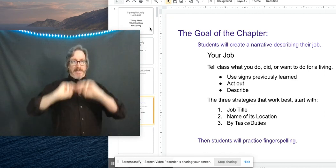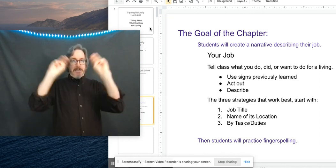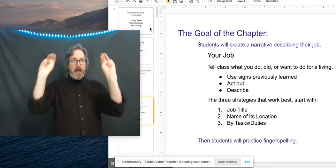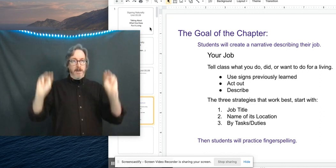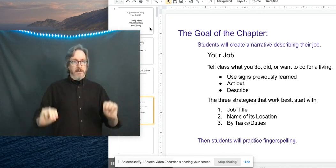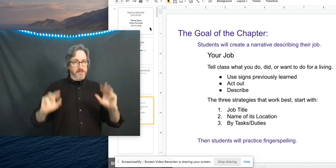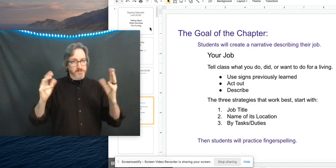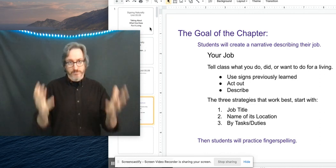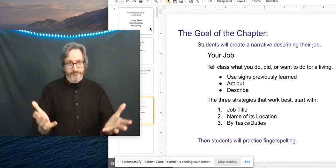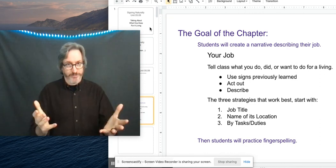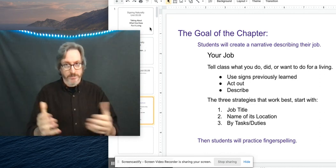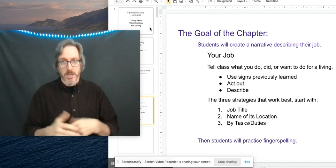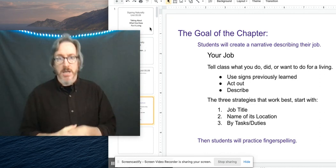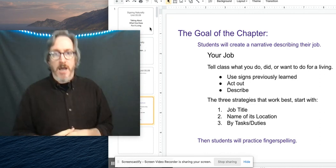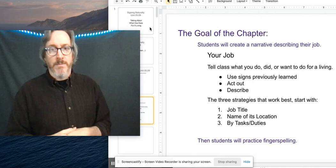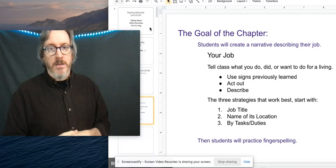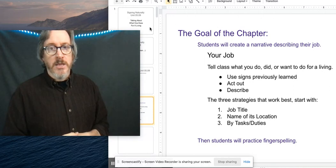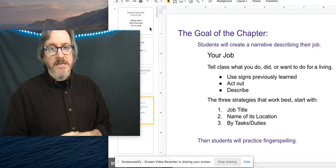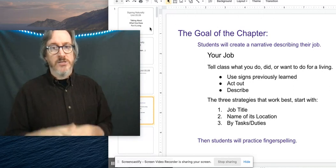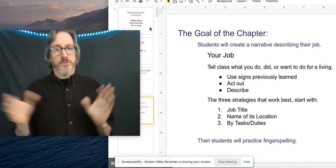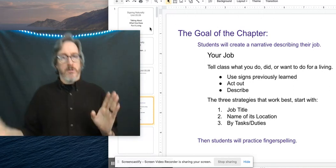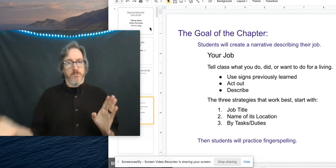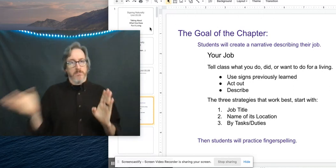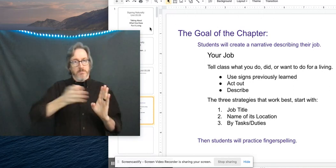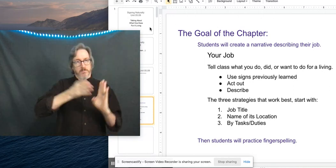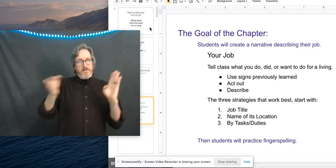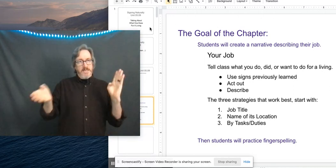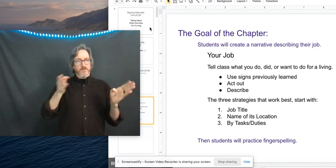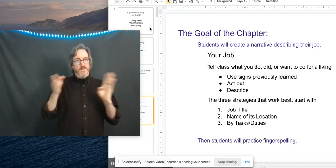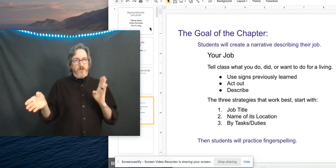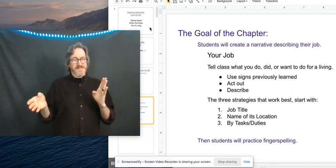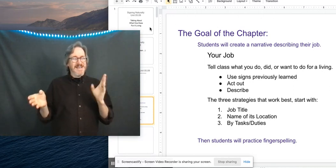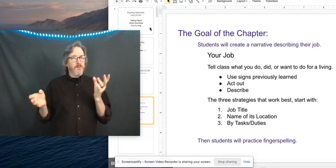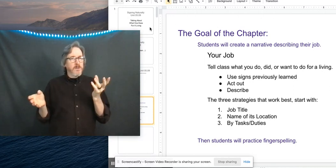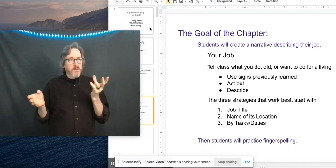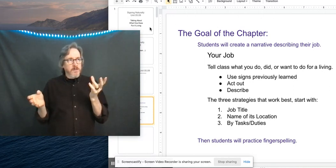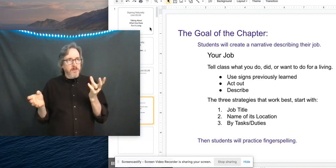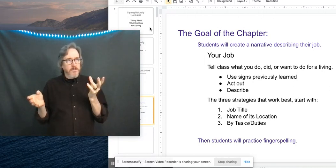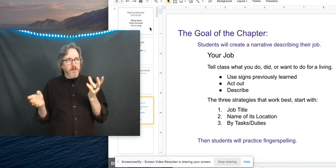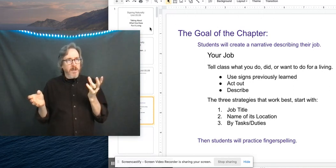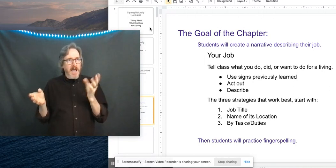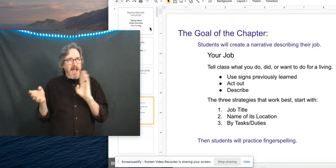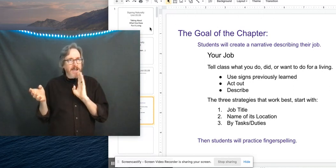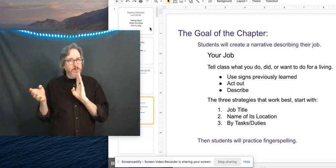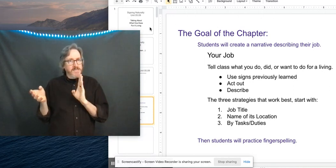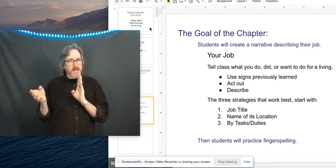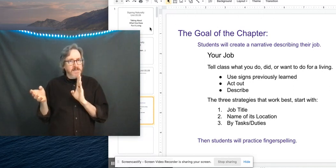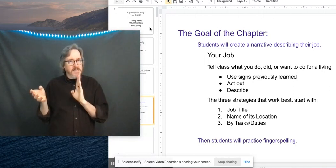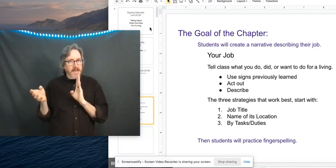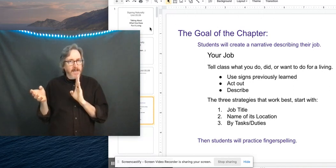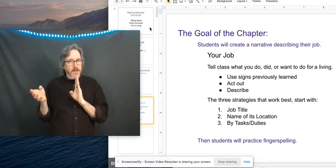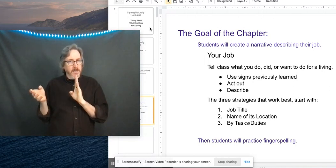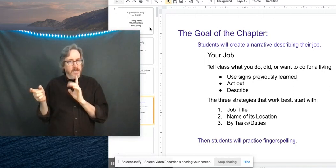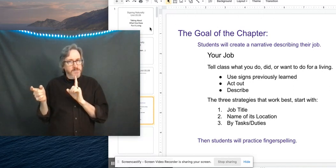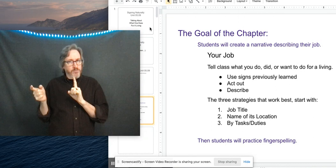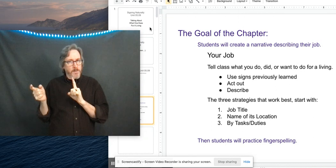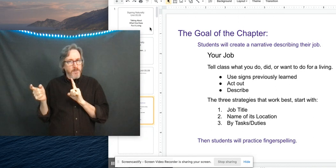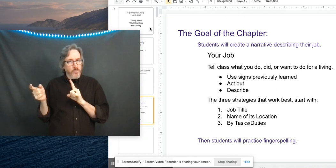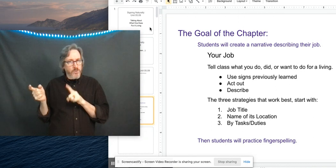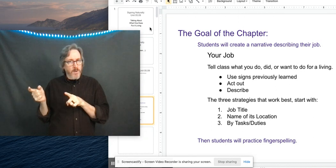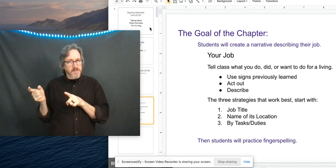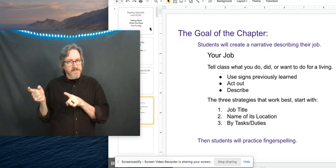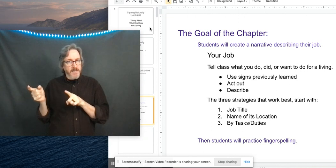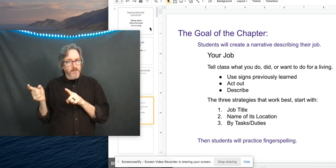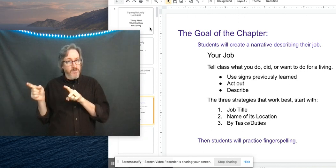King, McDonald's. So either of those. Now, I would tend to say it's